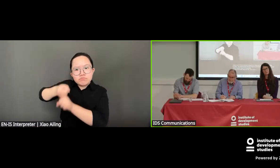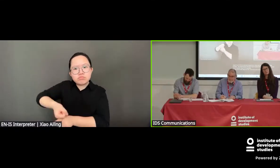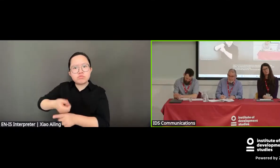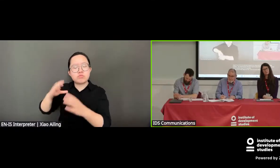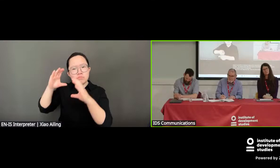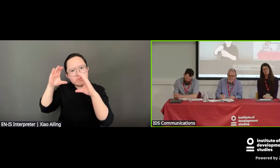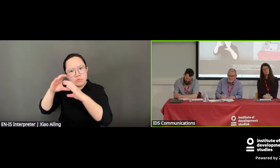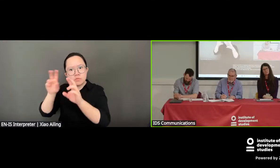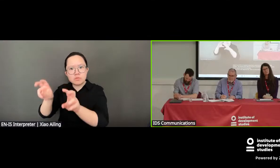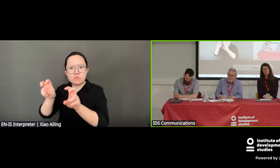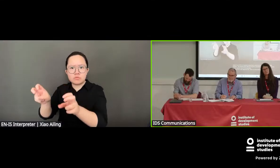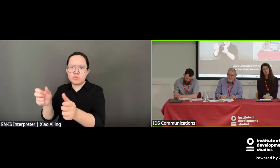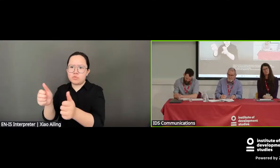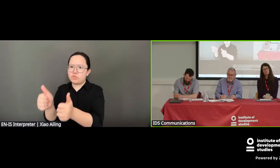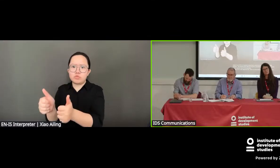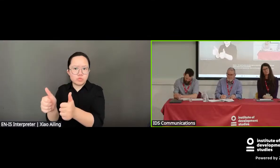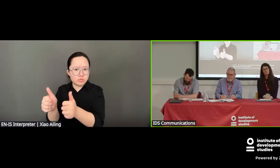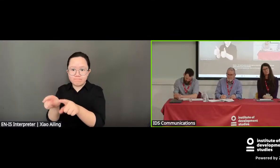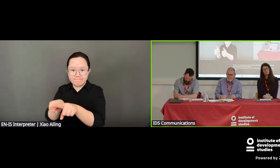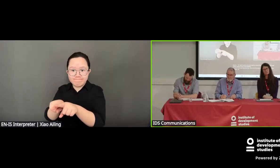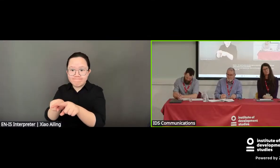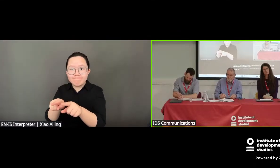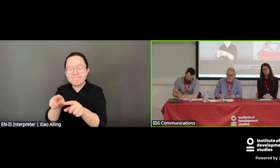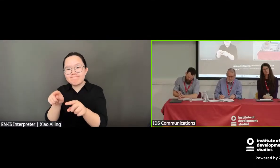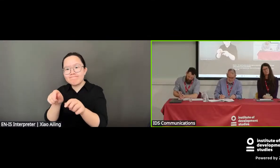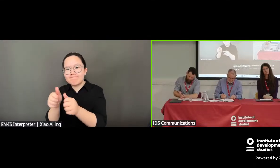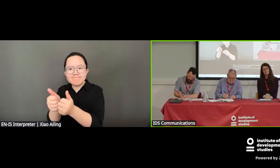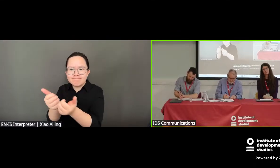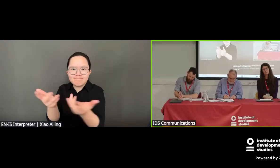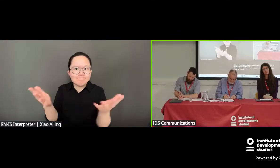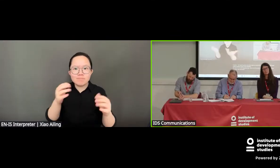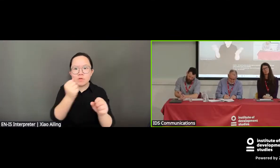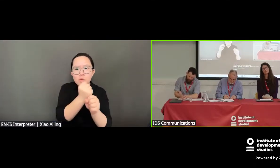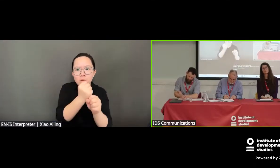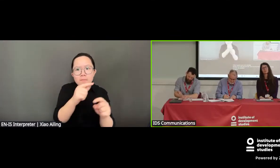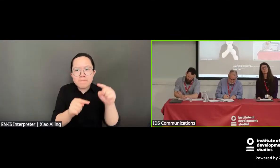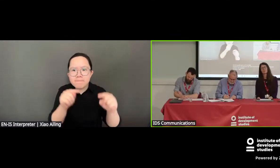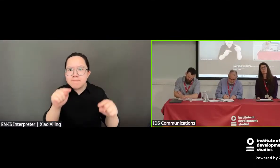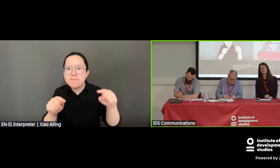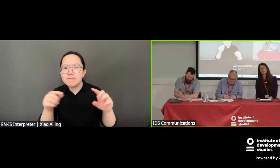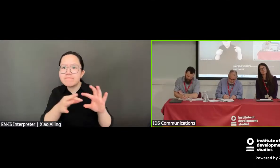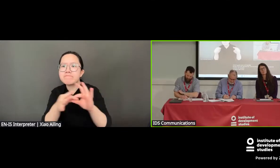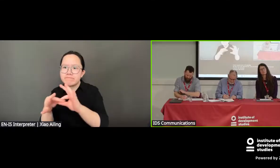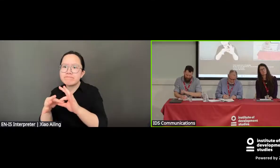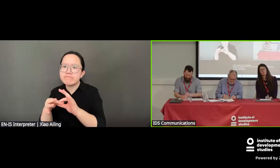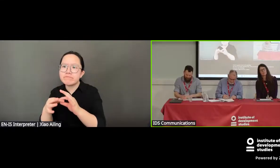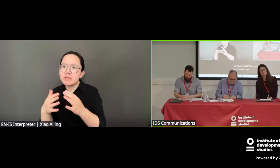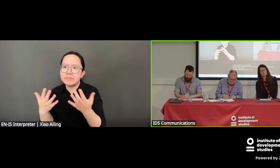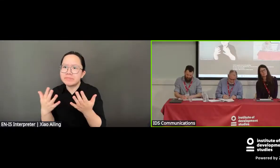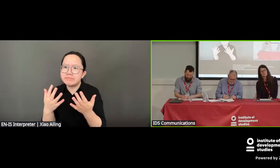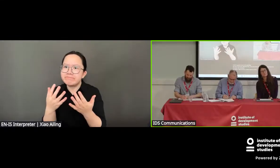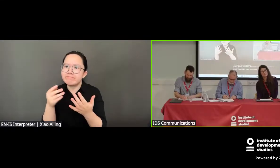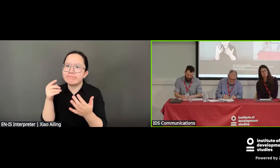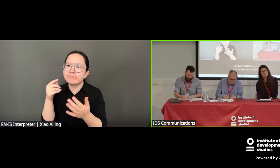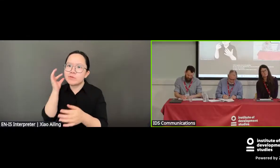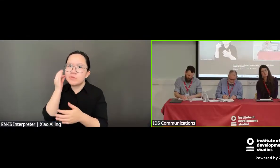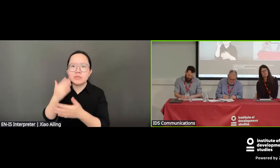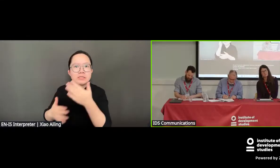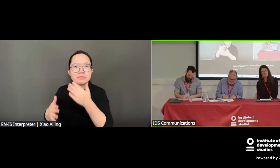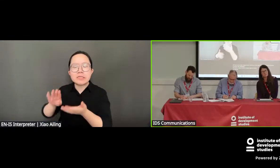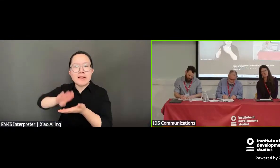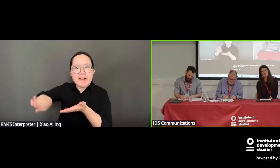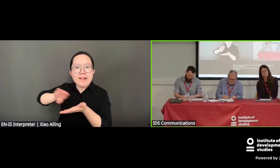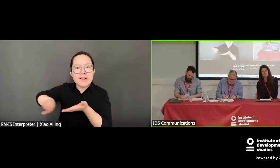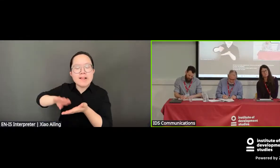to violence against women. And then the second one, we talked about safeguarding as well. And I noticed